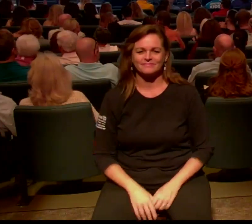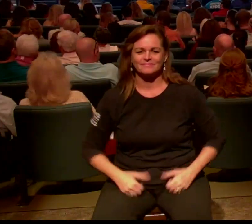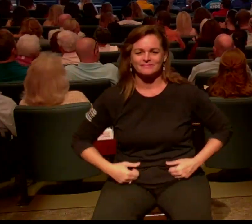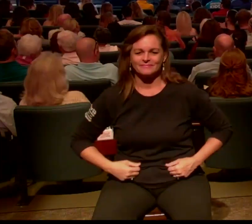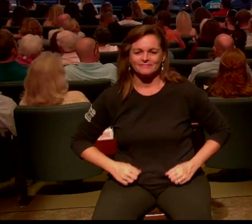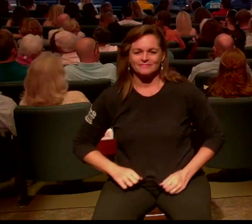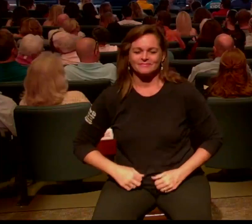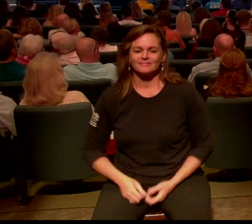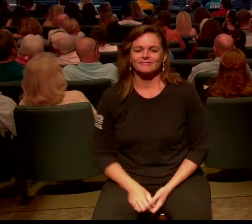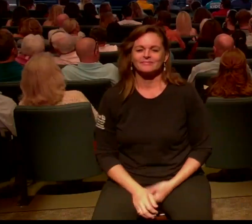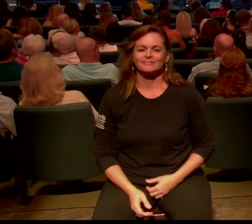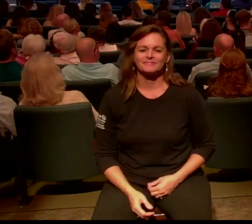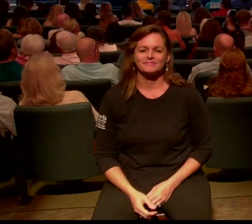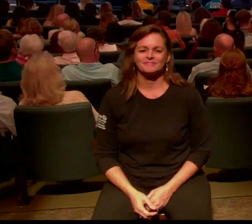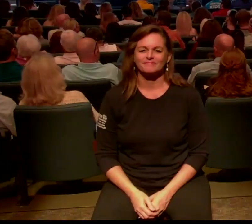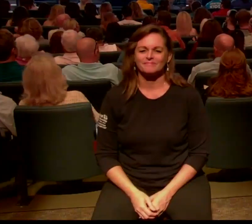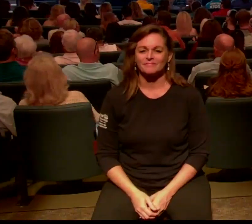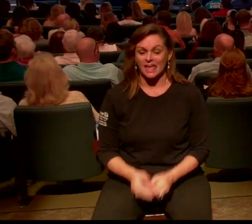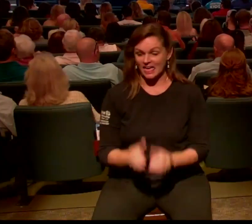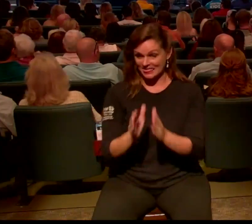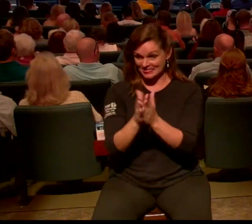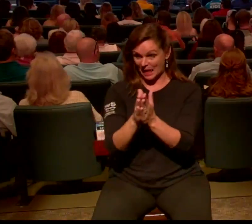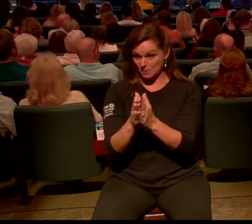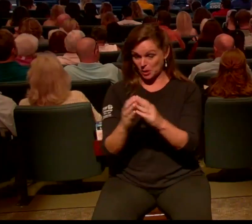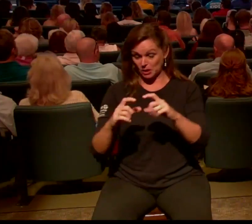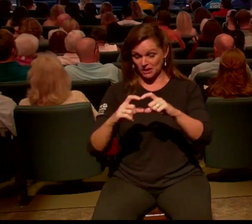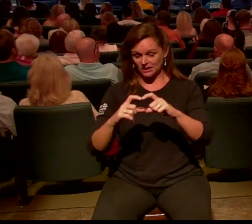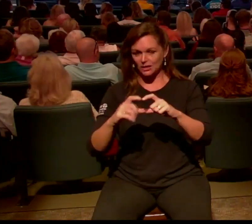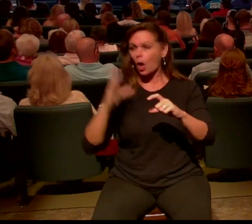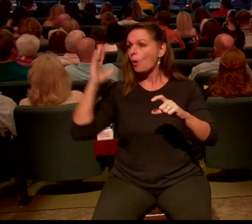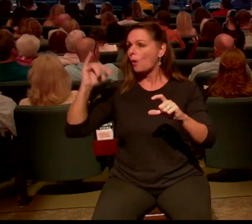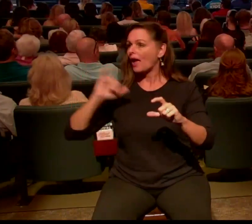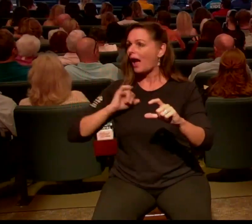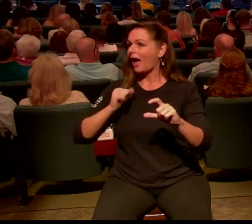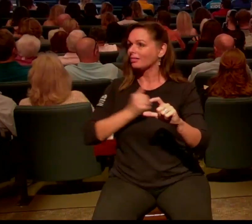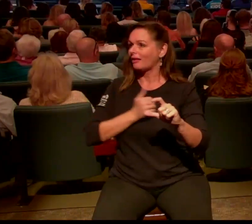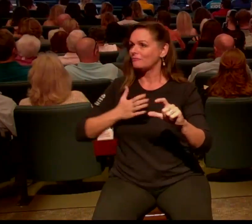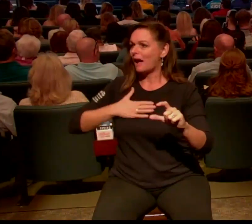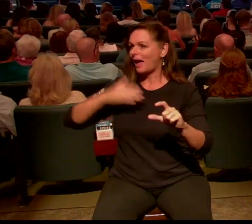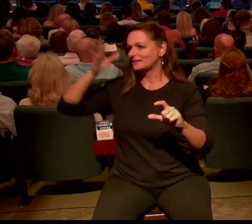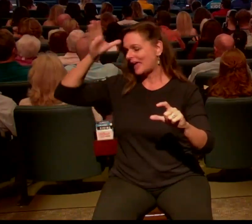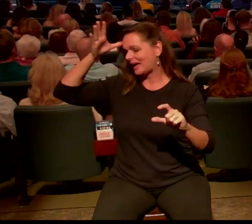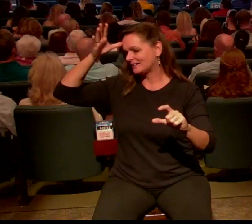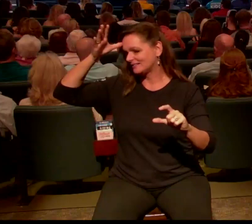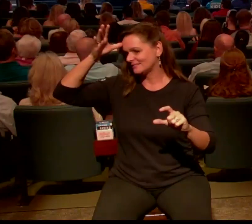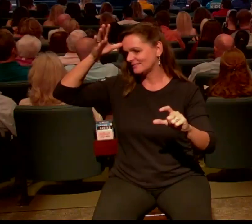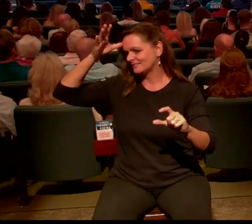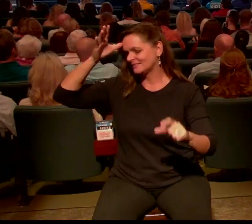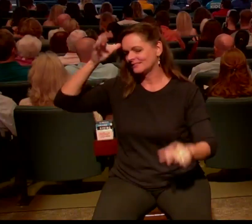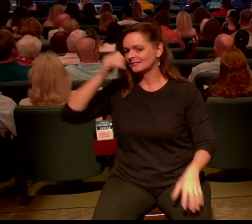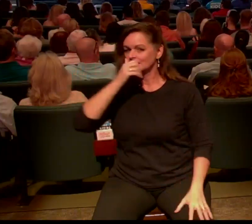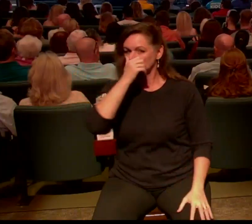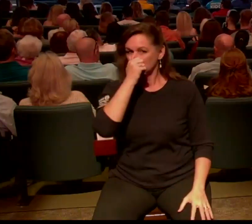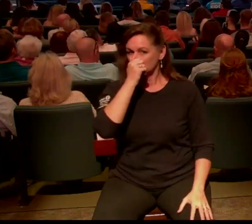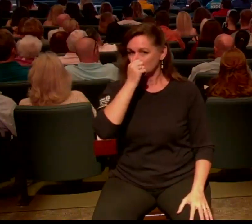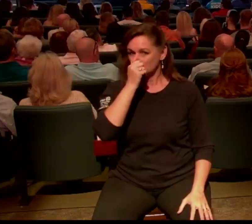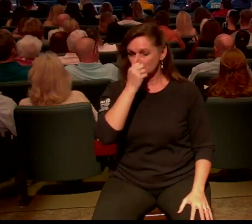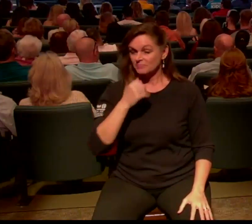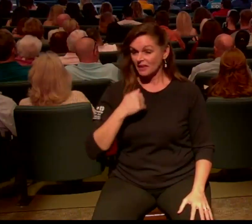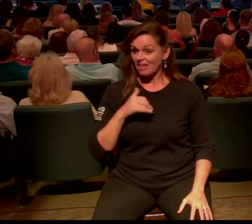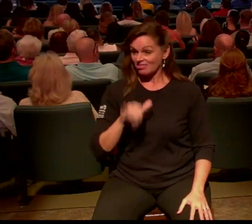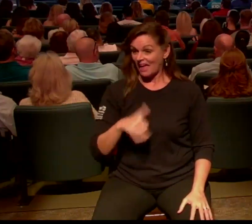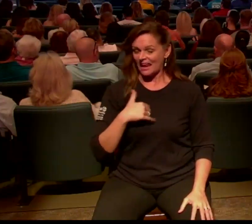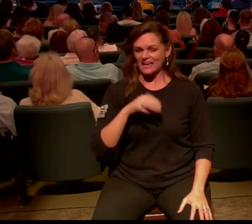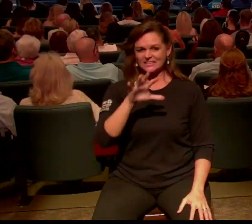In fact, the little book I have there is Why I Love My Dad, and there had 50 pages in